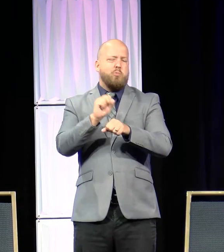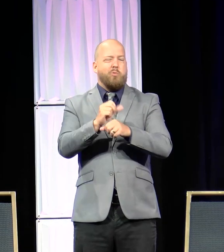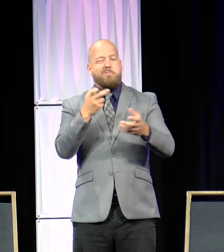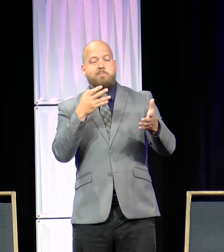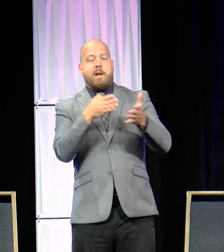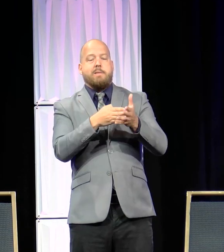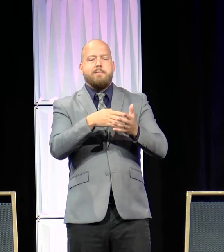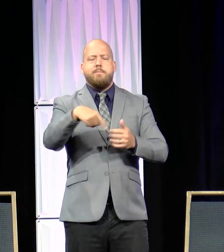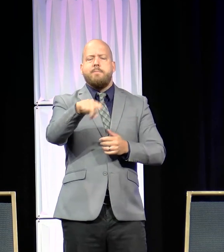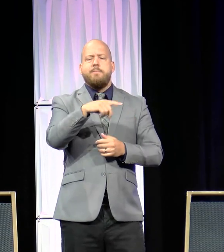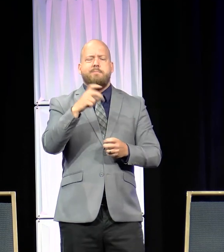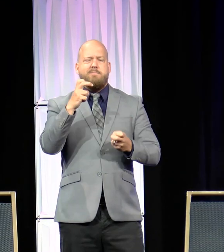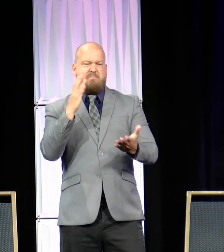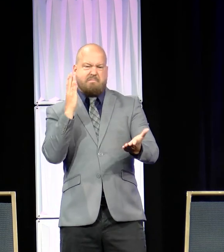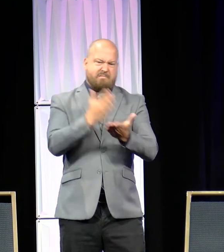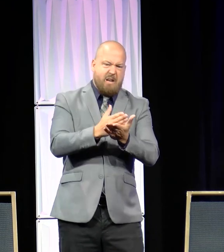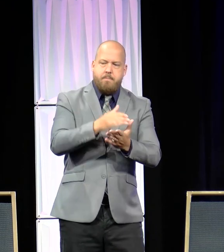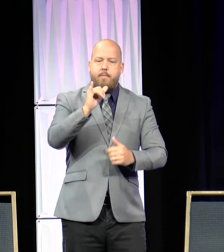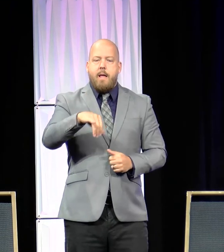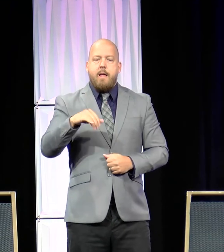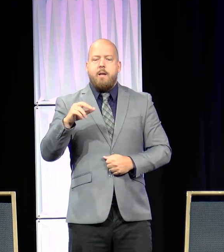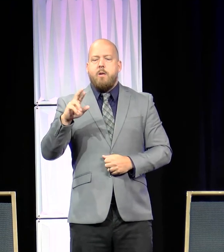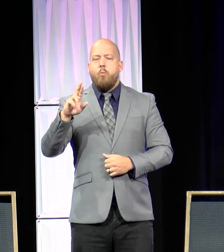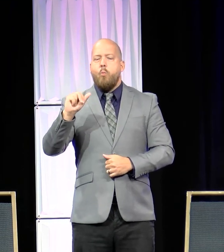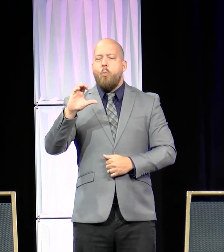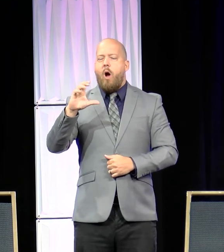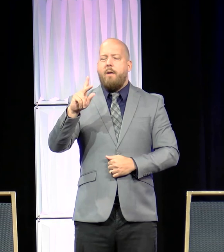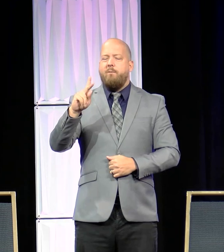laws, remember Governor Rockefeller?